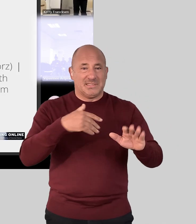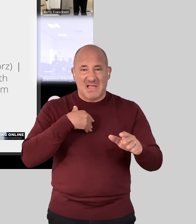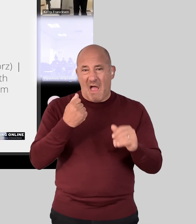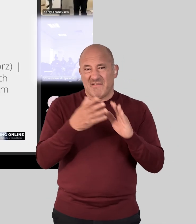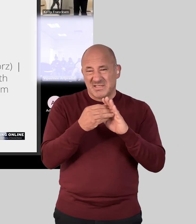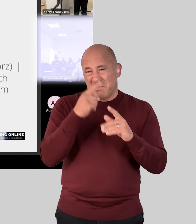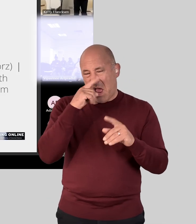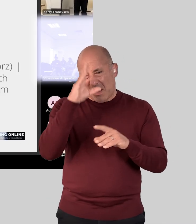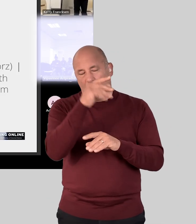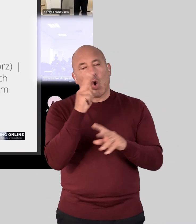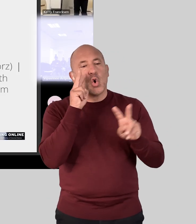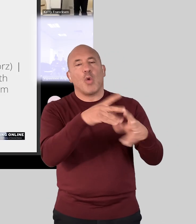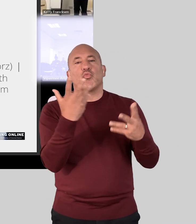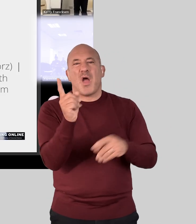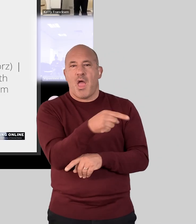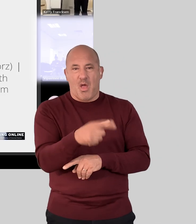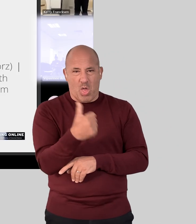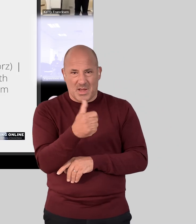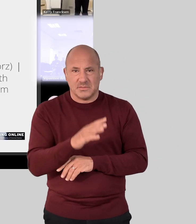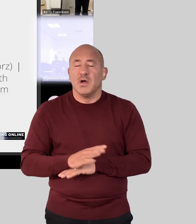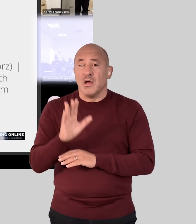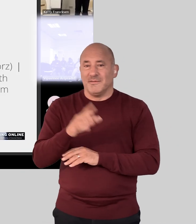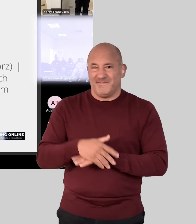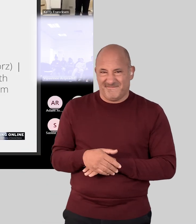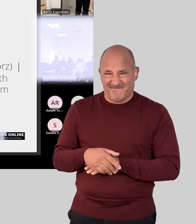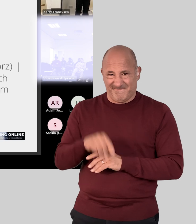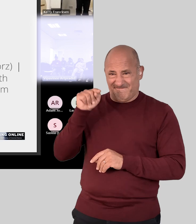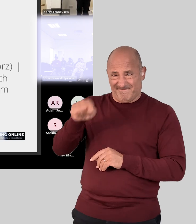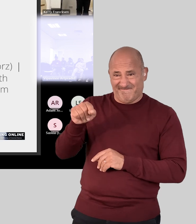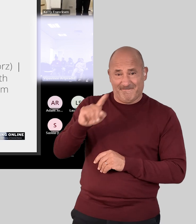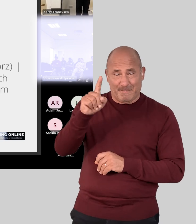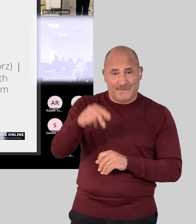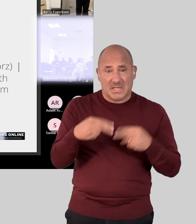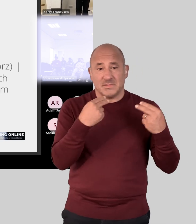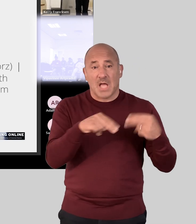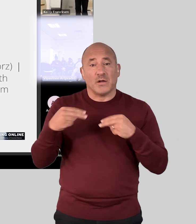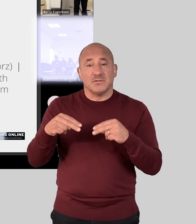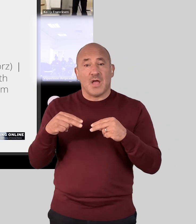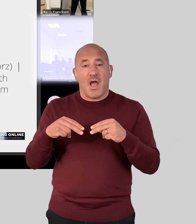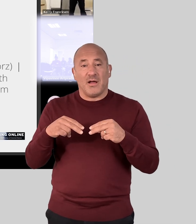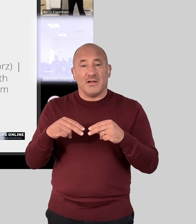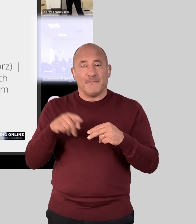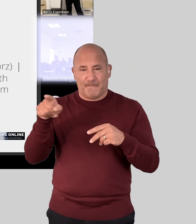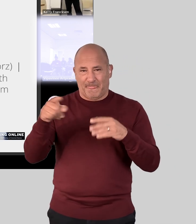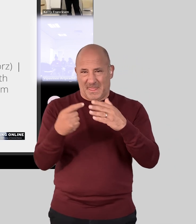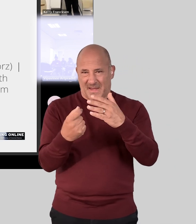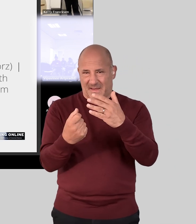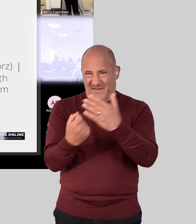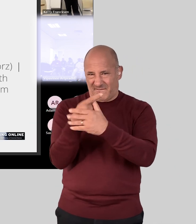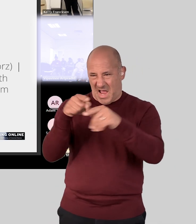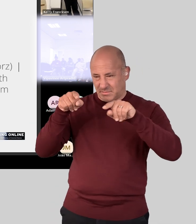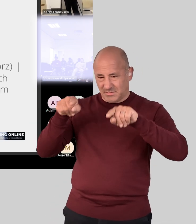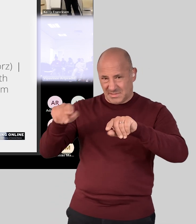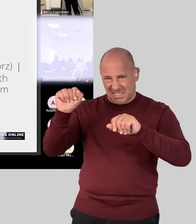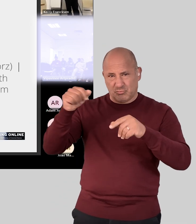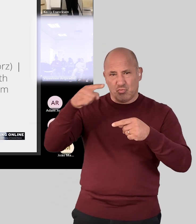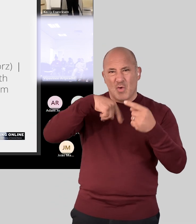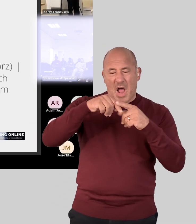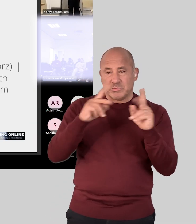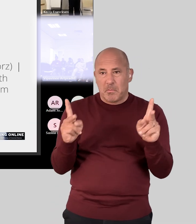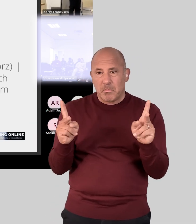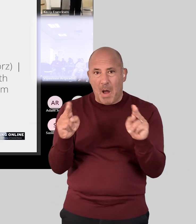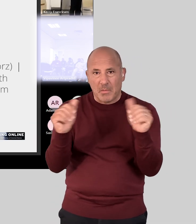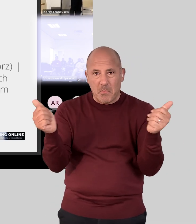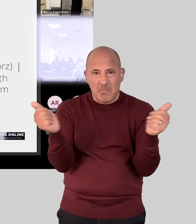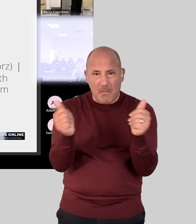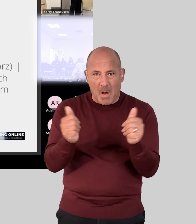No, but we've got examples here that we can direct you to, and they're so that So I mean, so the example we've got here is a